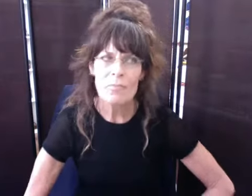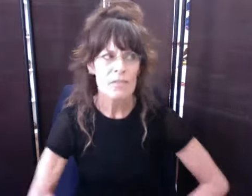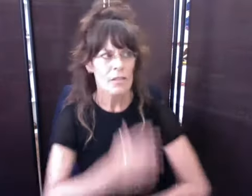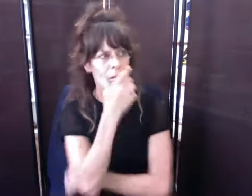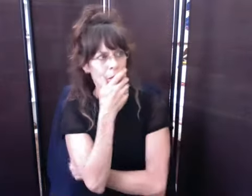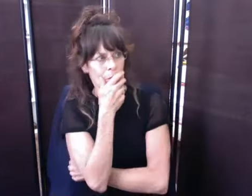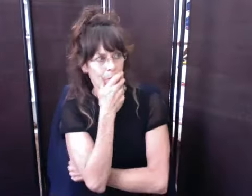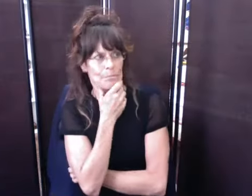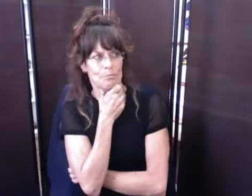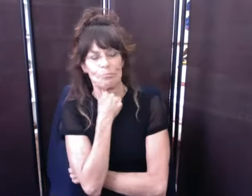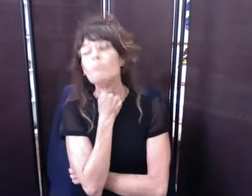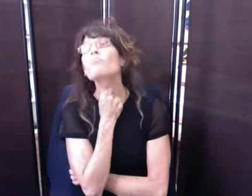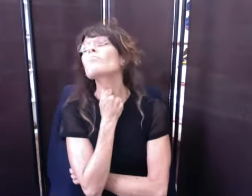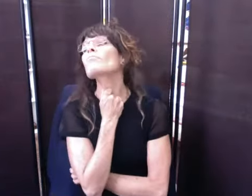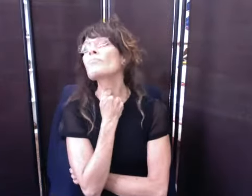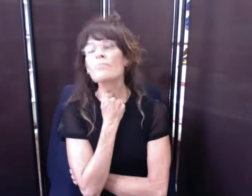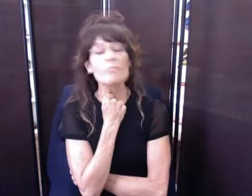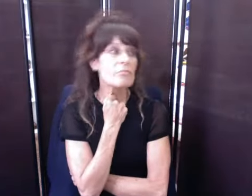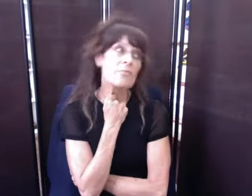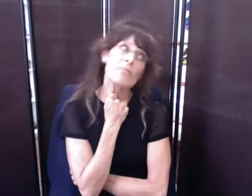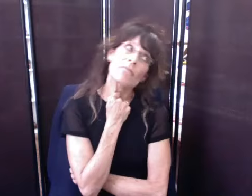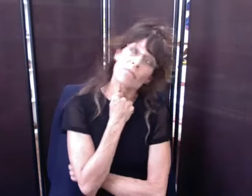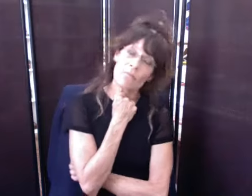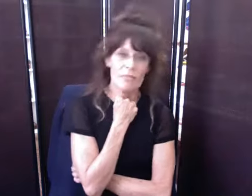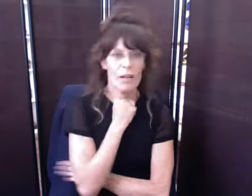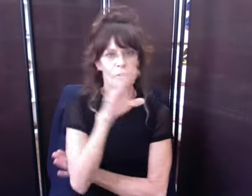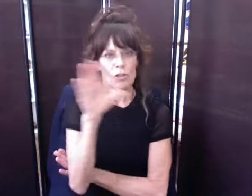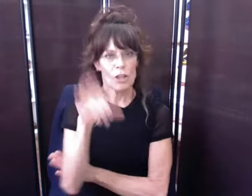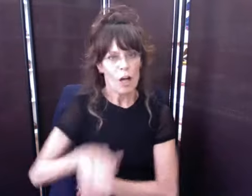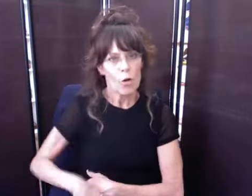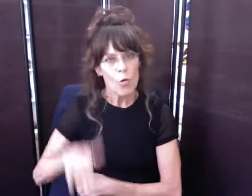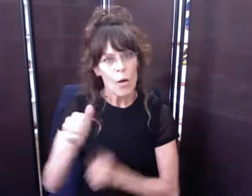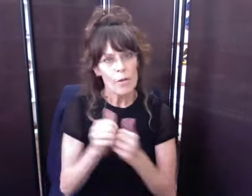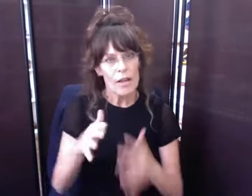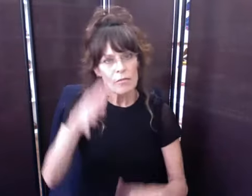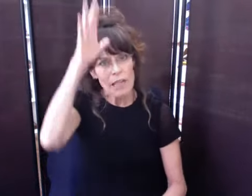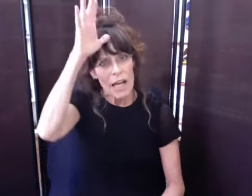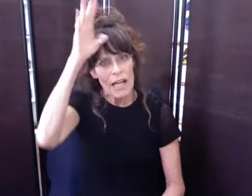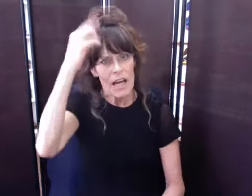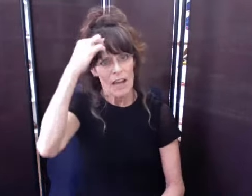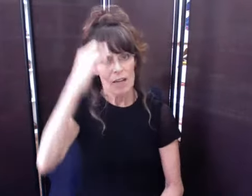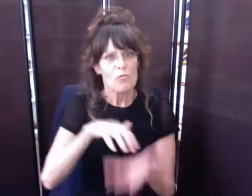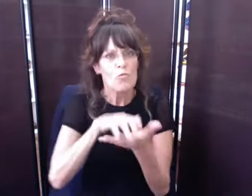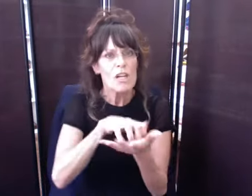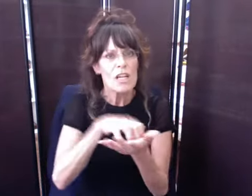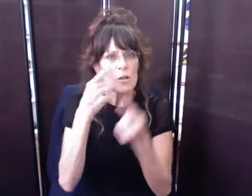choked, you know, and as a Chicago kid who grew up without a dad, I thought it was really weak to cry in front of anybody. So I did whatever I could to not do